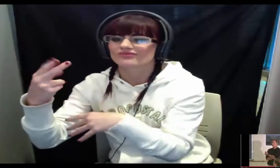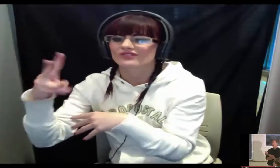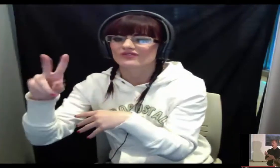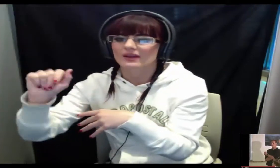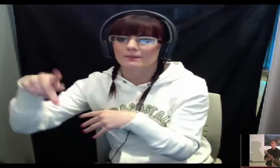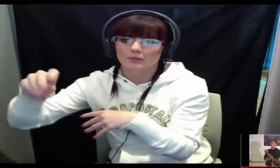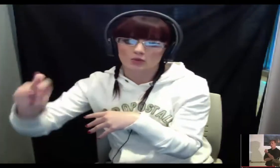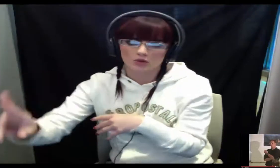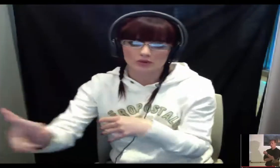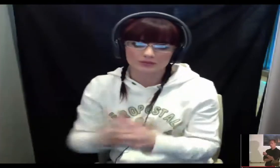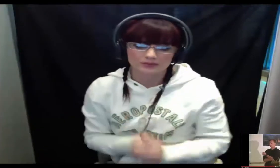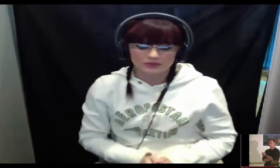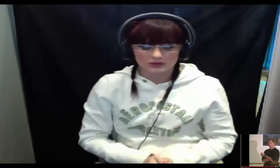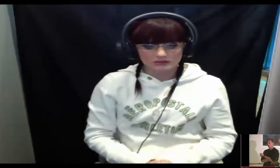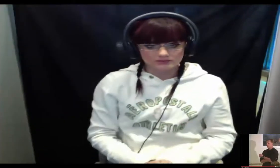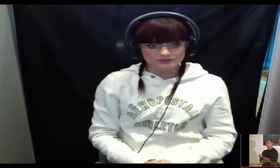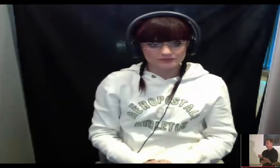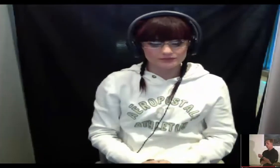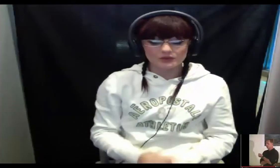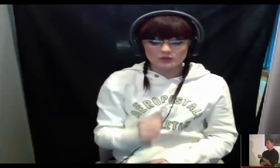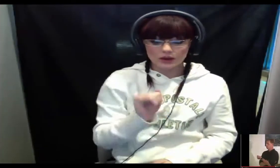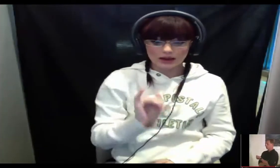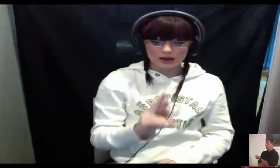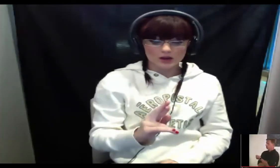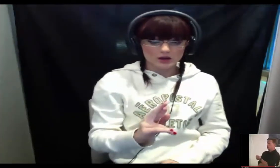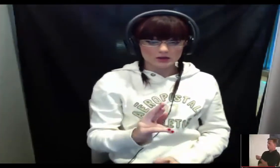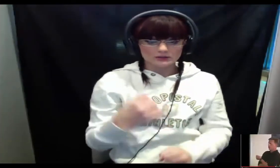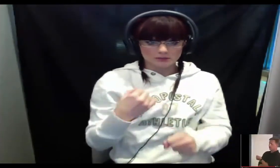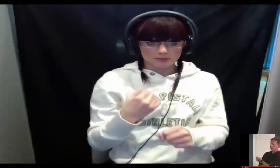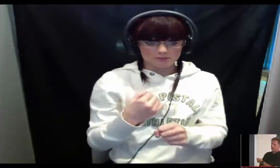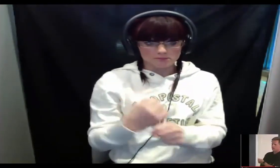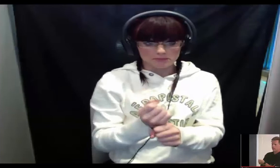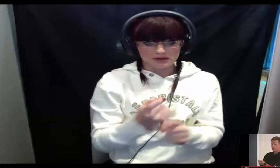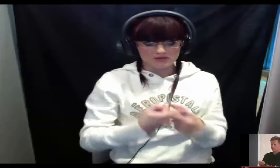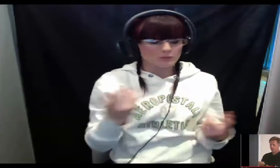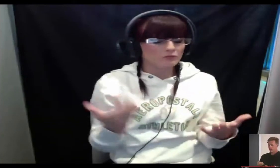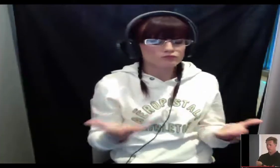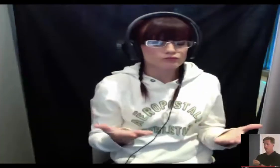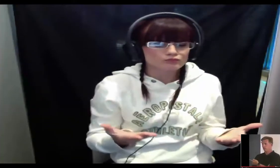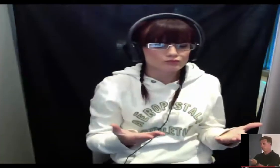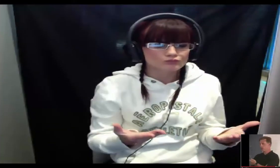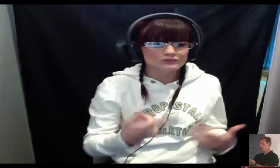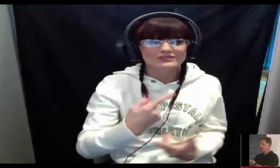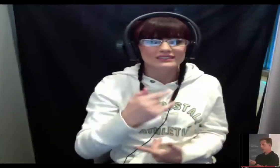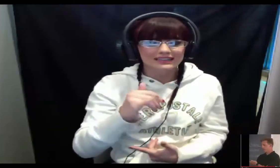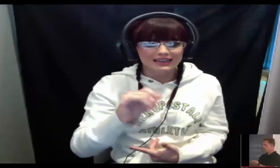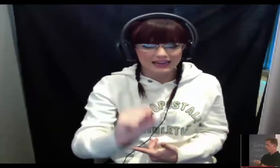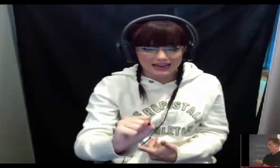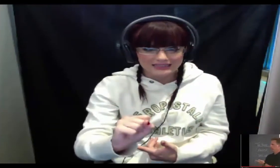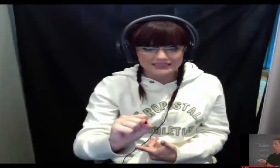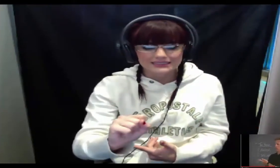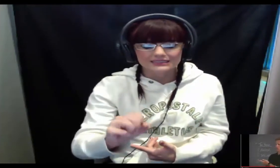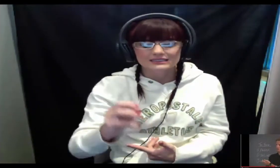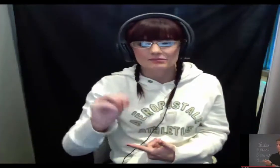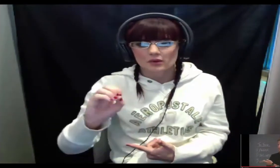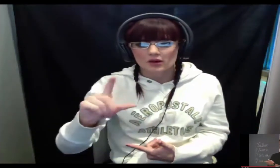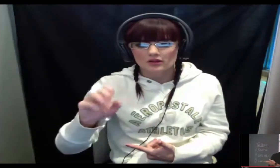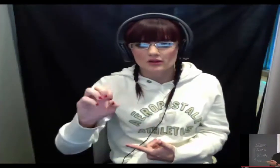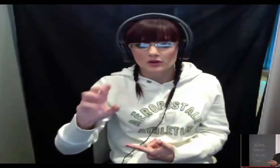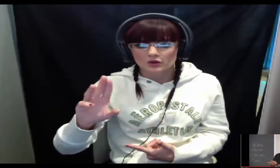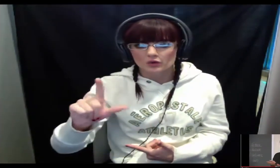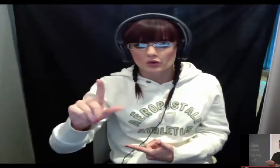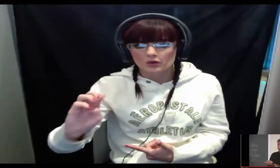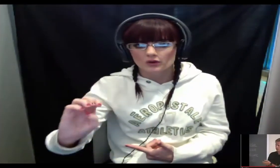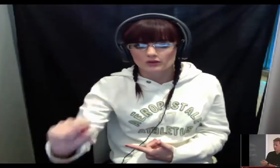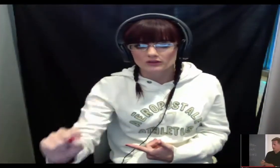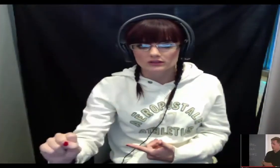Air is made of gas molecules, whether that's oxygen or carbon dioxide or nitrogen.